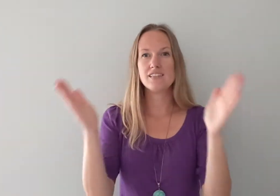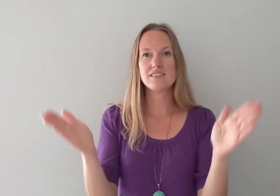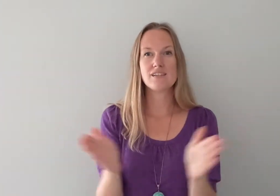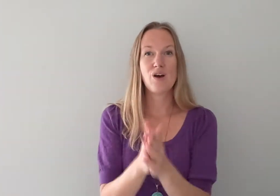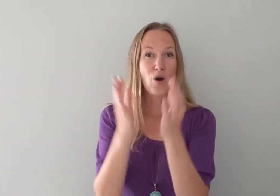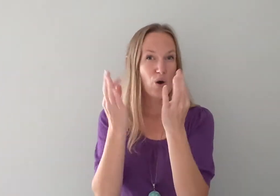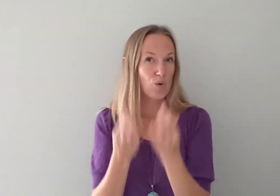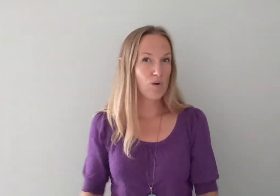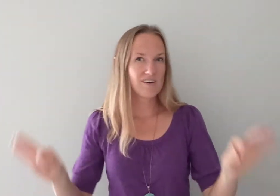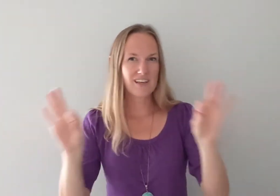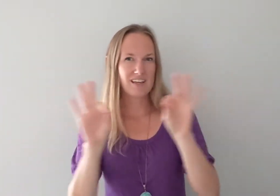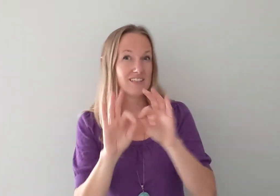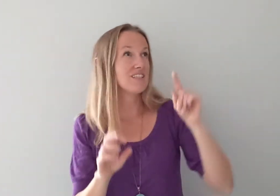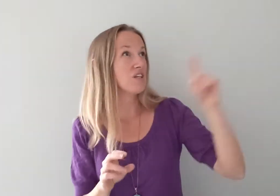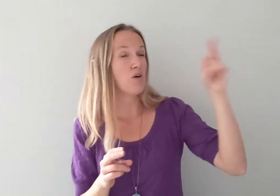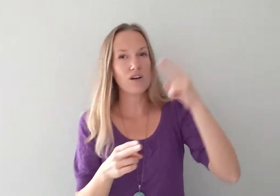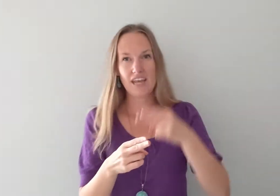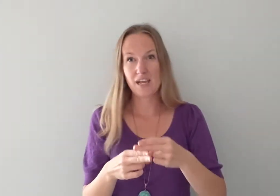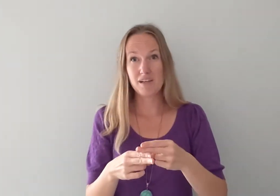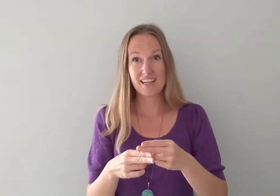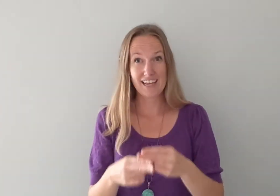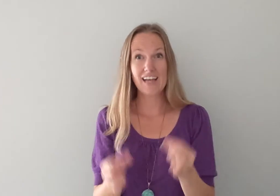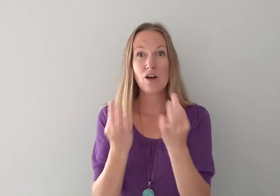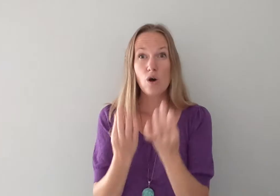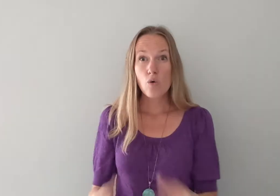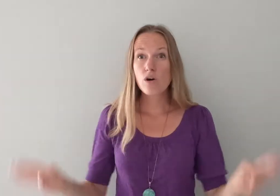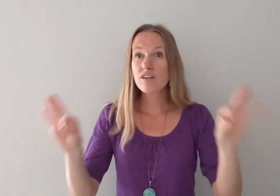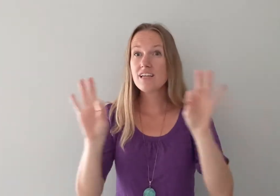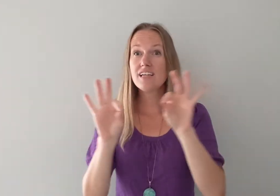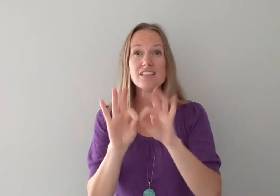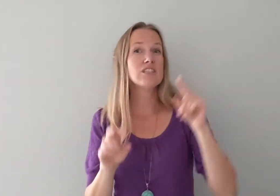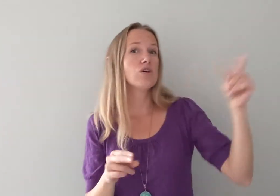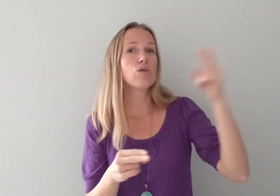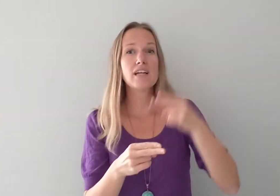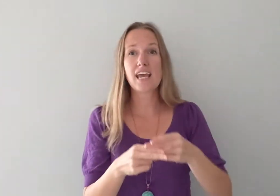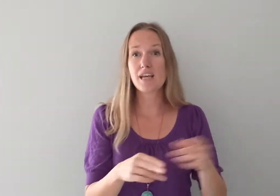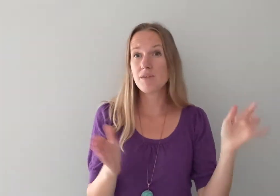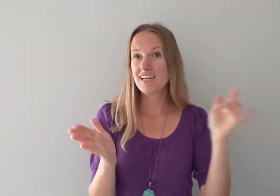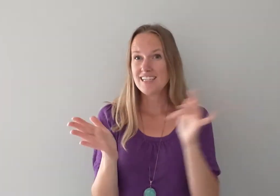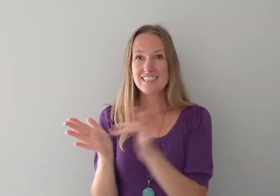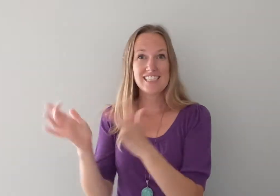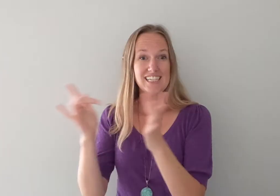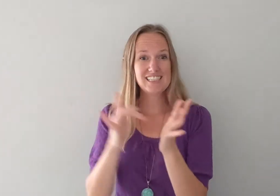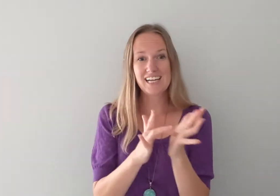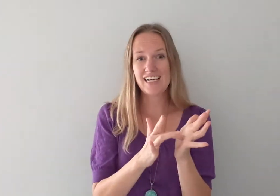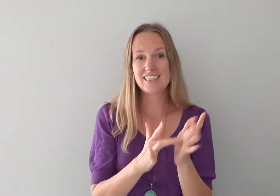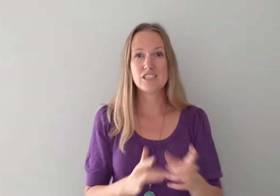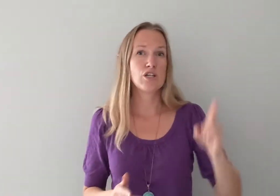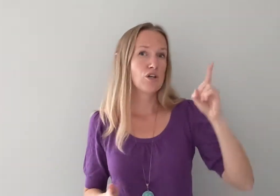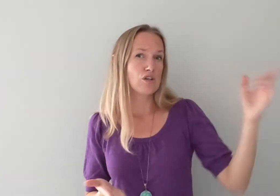praise. Worthy is your name. And then again, worthy is your name, Jesus.